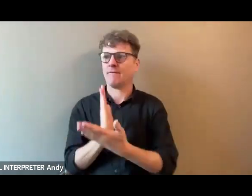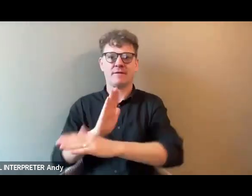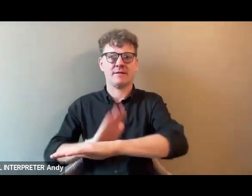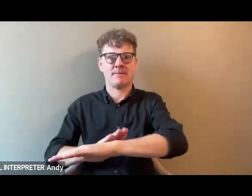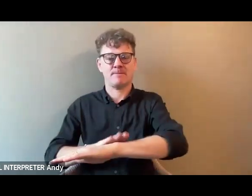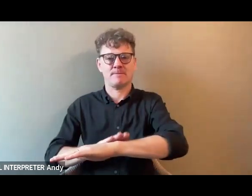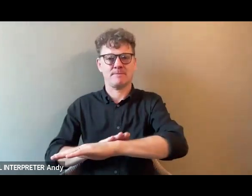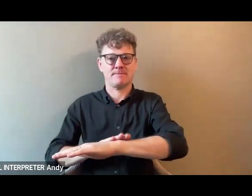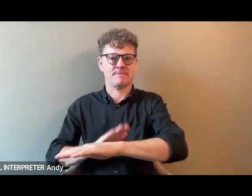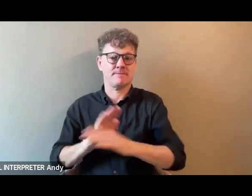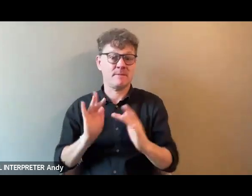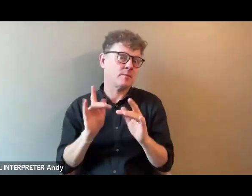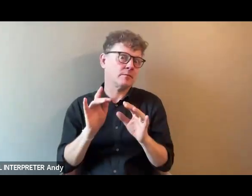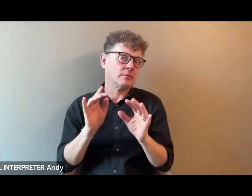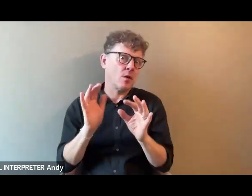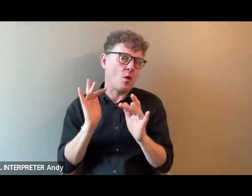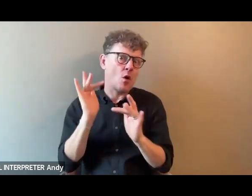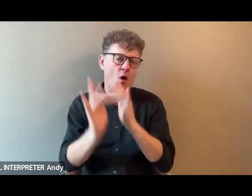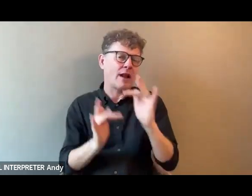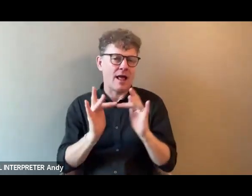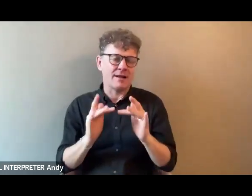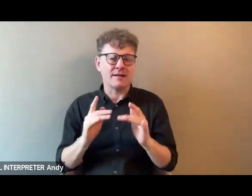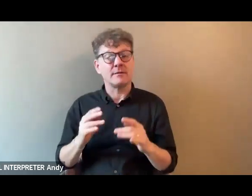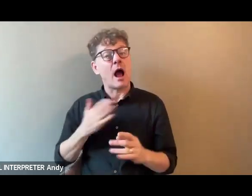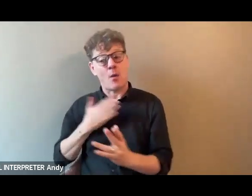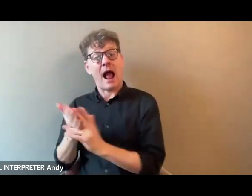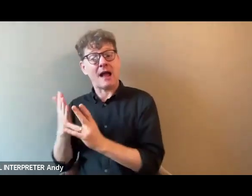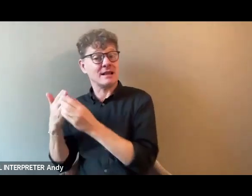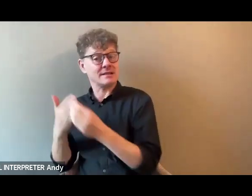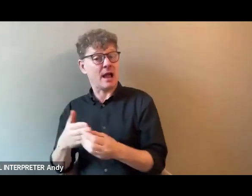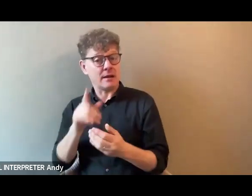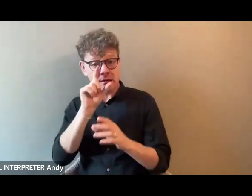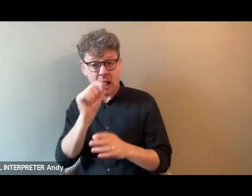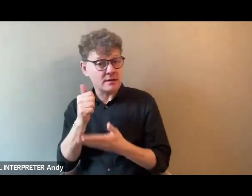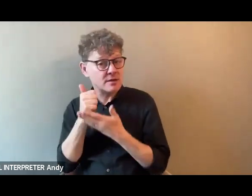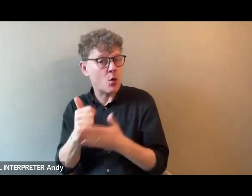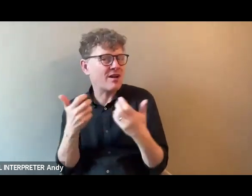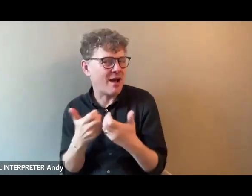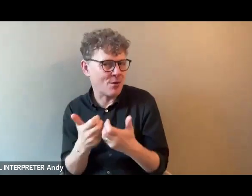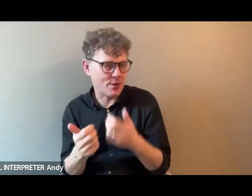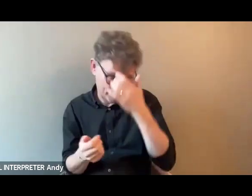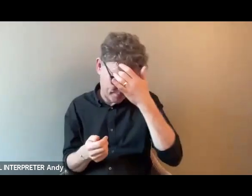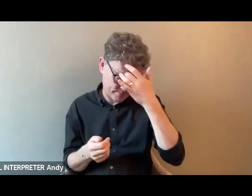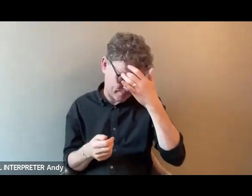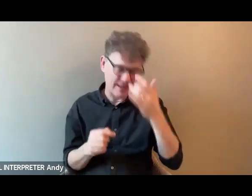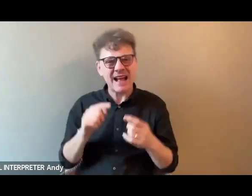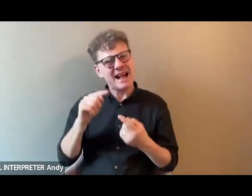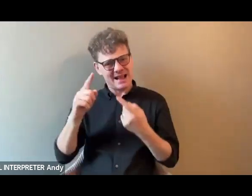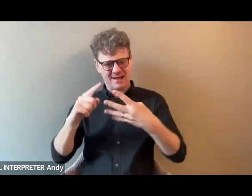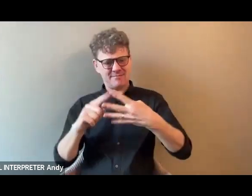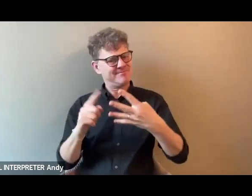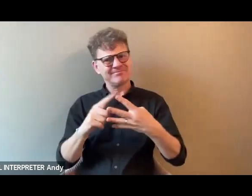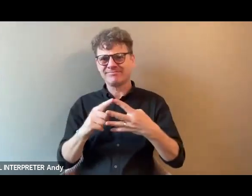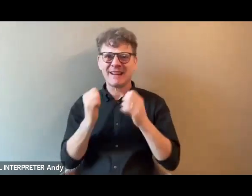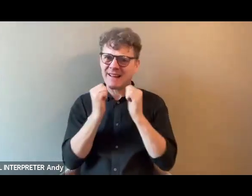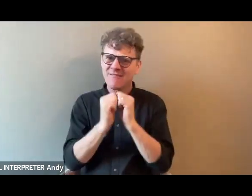typically online, and our access guide is designed to support with this. Important to highlight that this is valuable